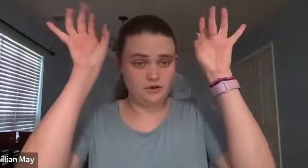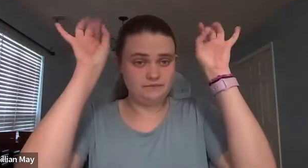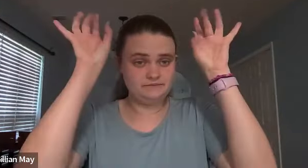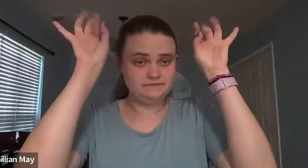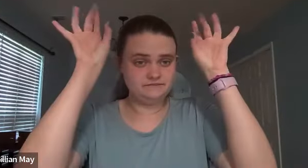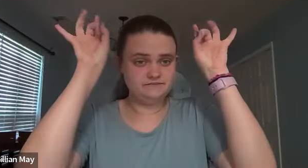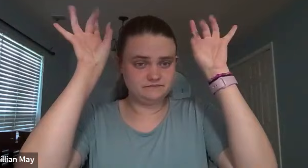volleyball